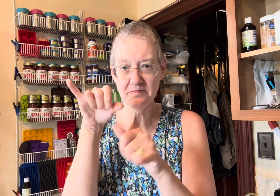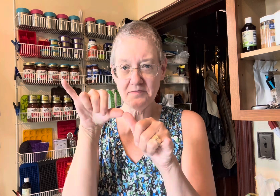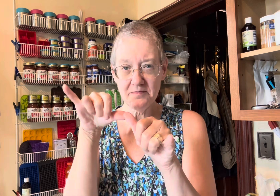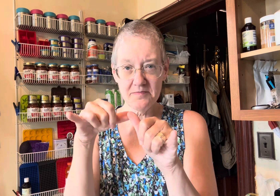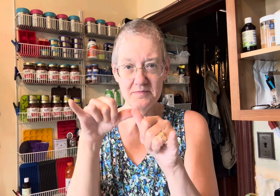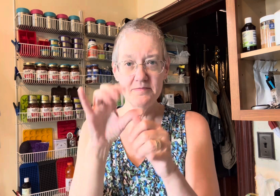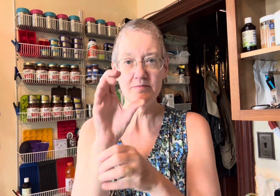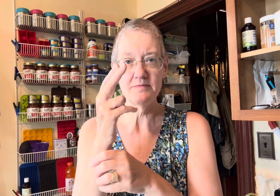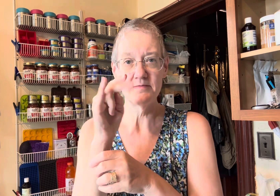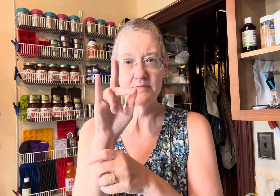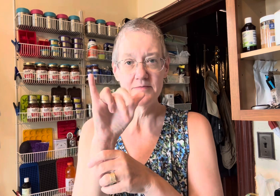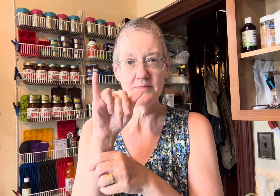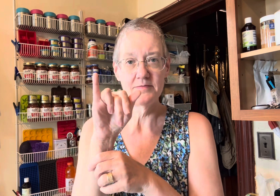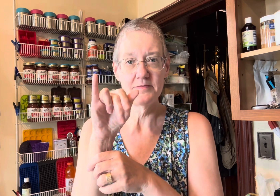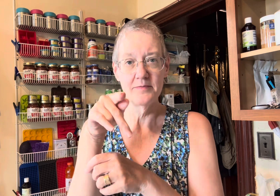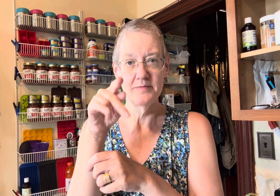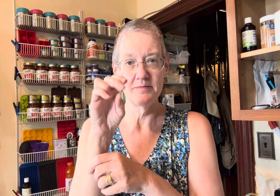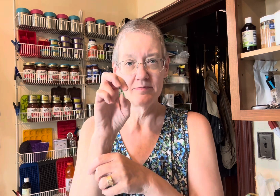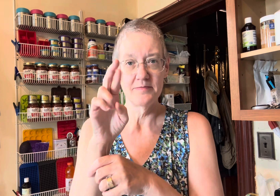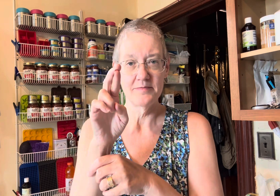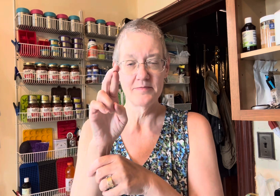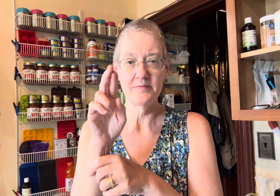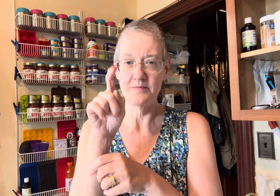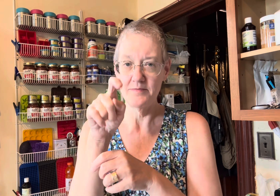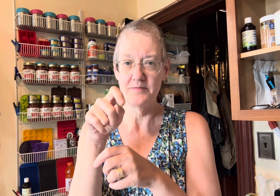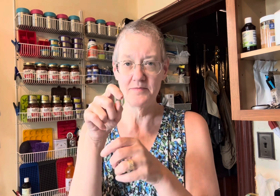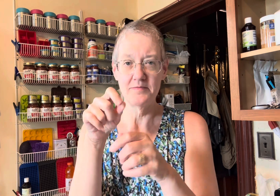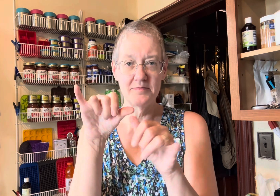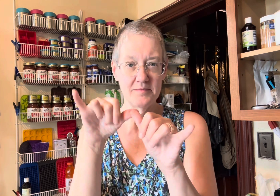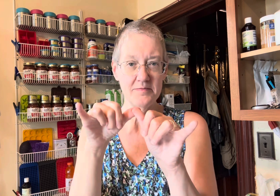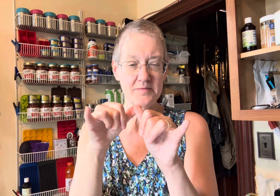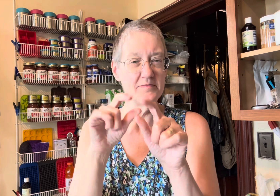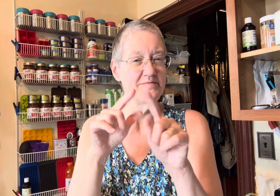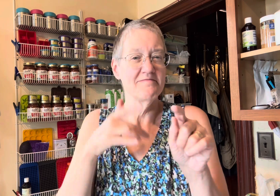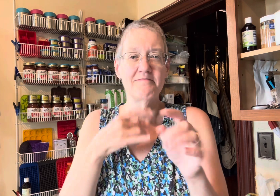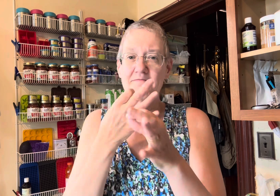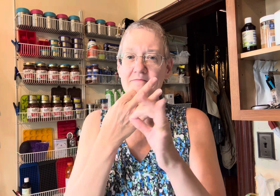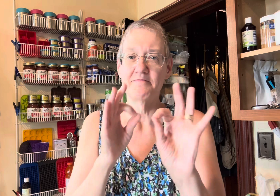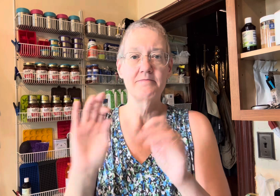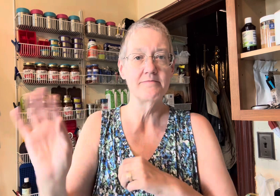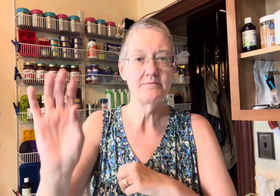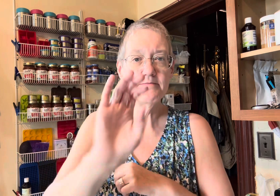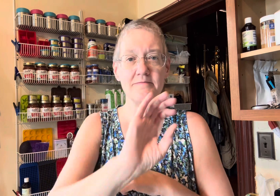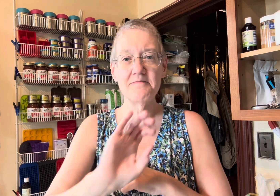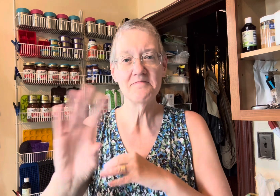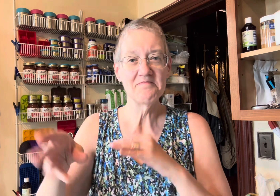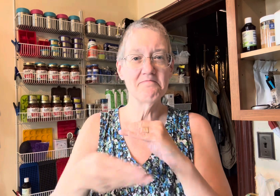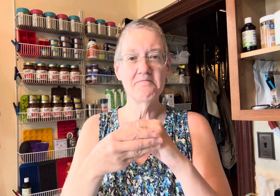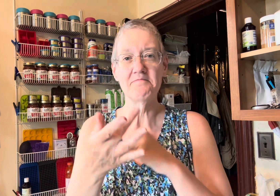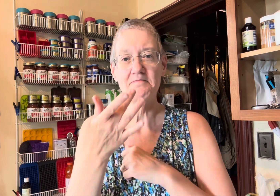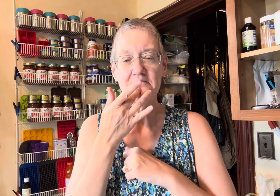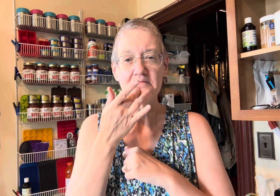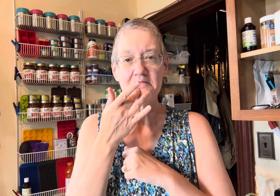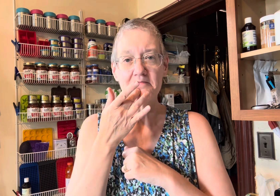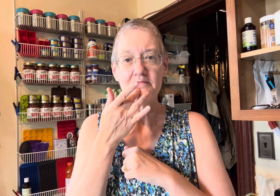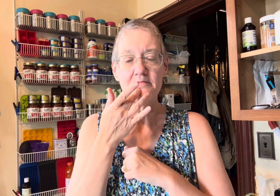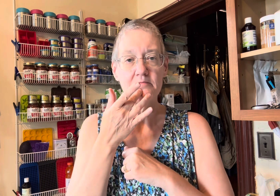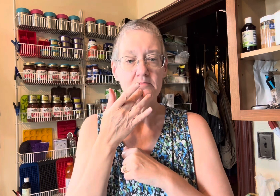them, and count the net carbs. But be careful with things like onions and garlic because they add more carbs to a dish. But feel free to